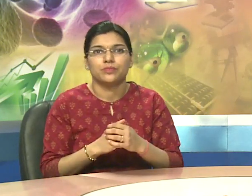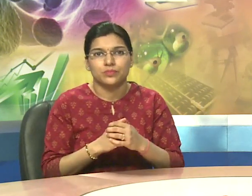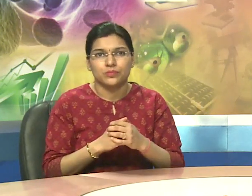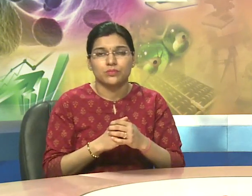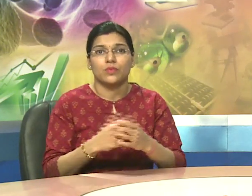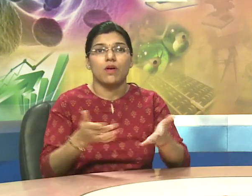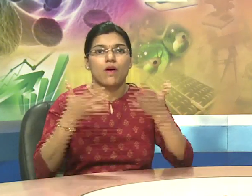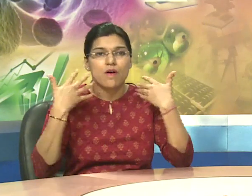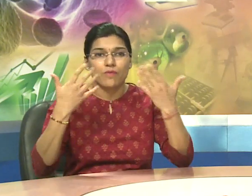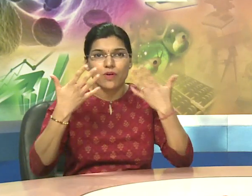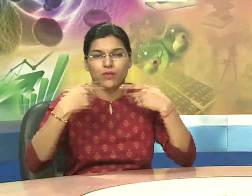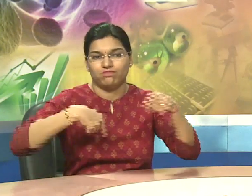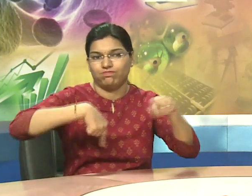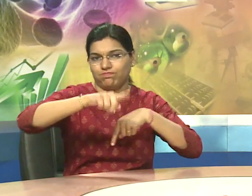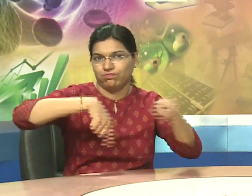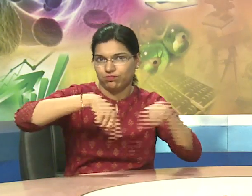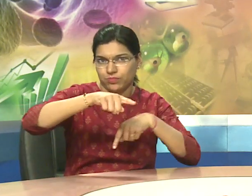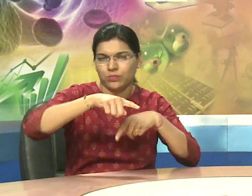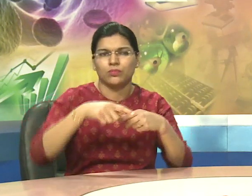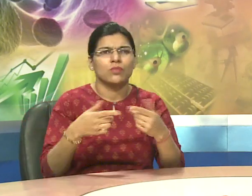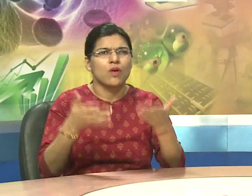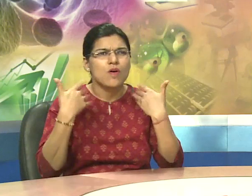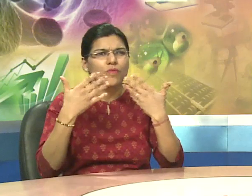15th word is air transport.